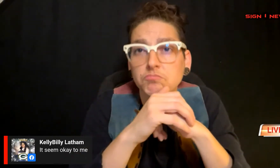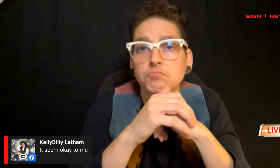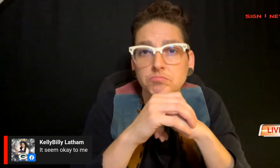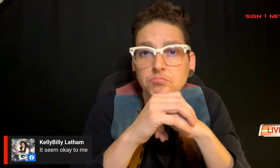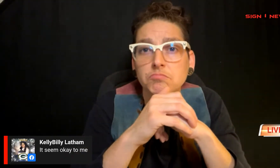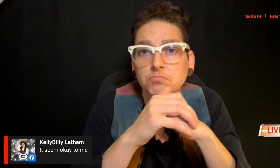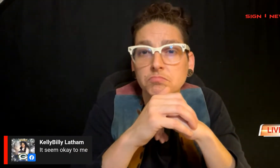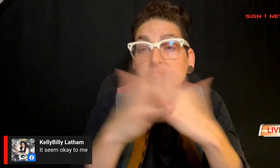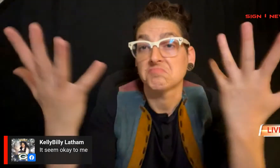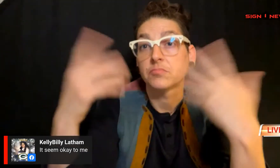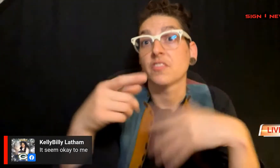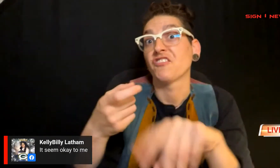It seemed okay to me.